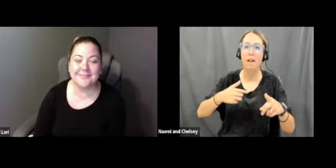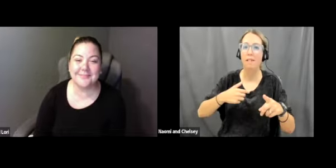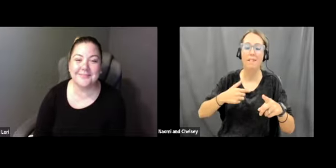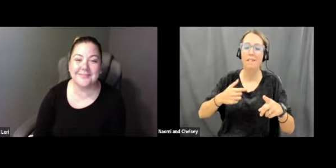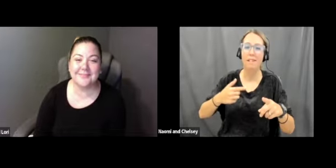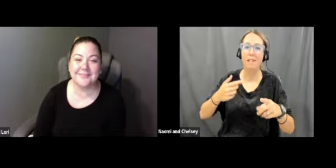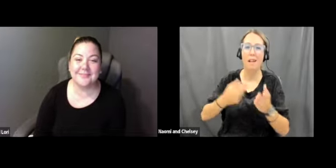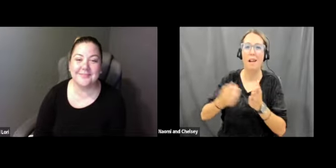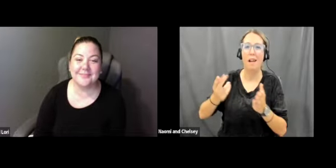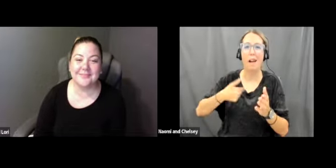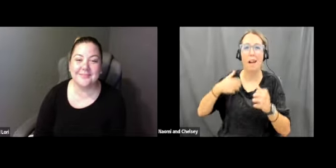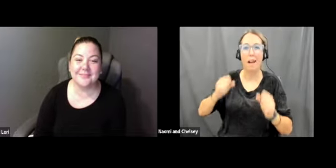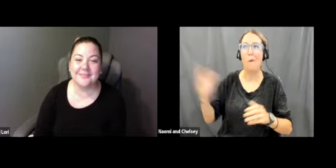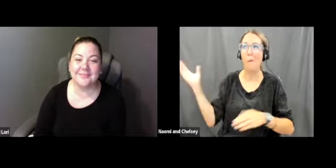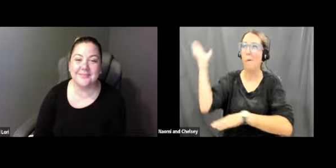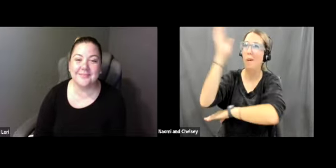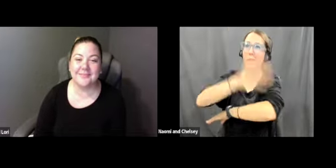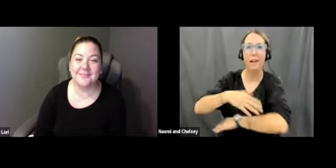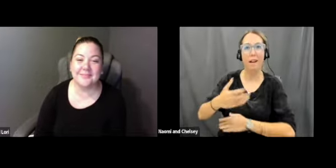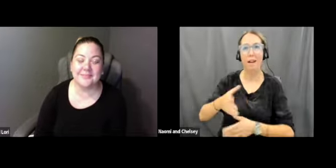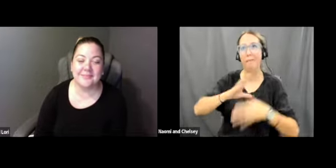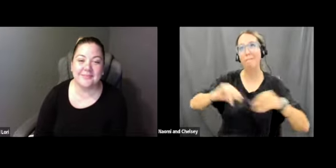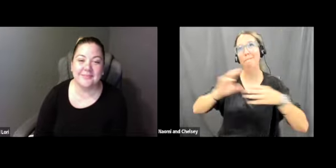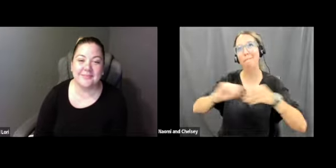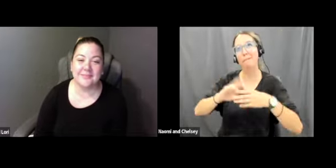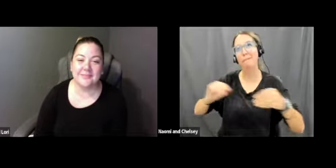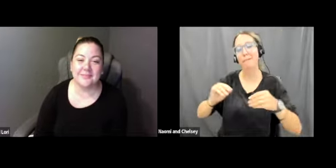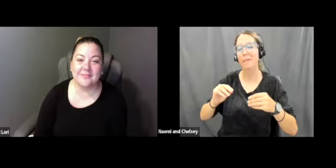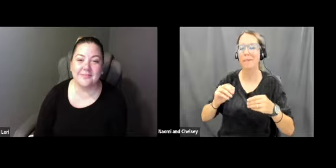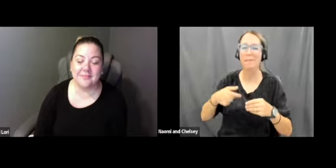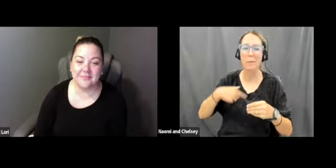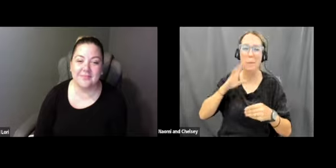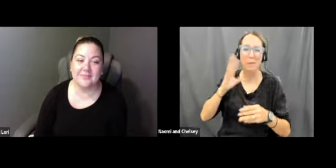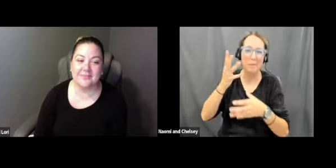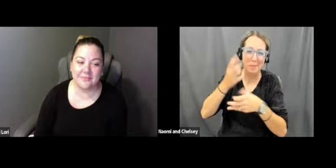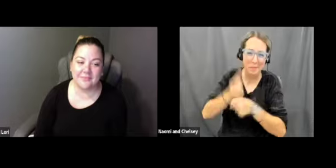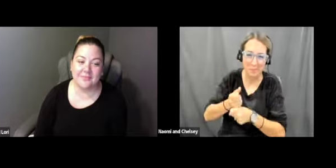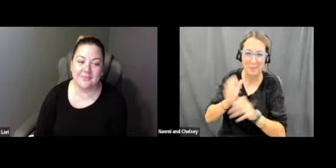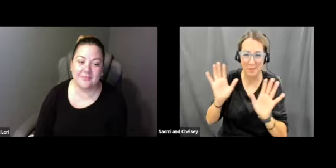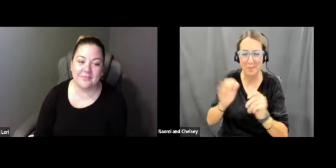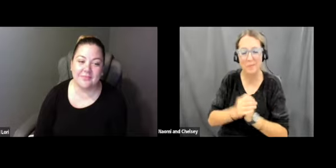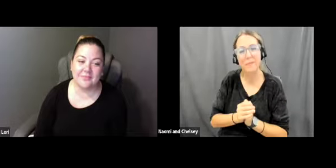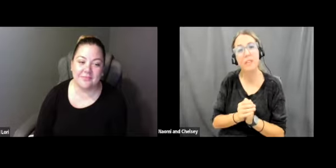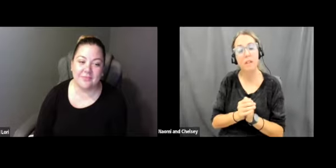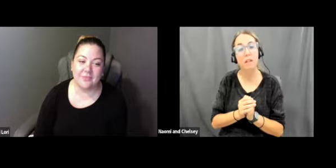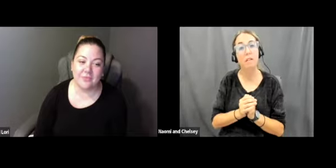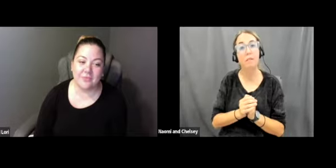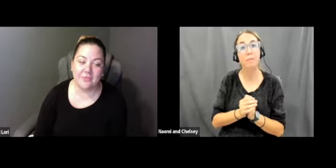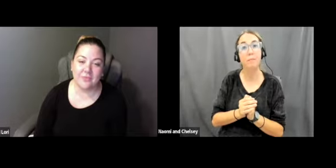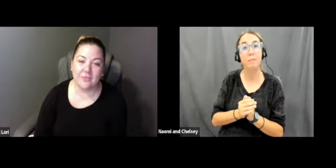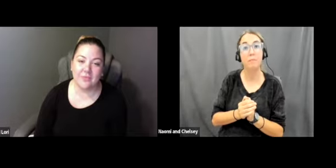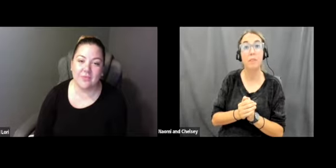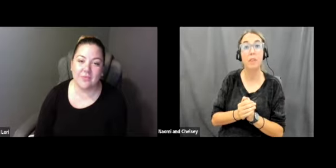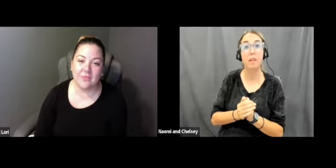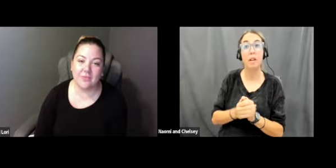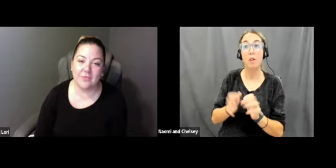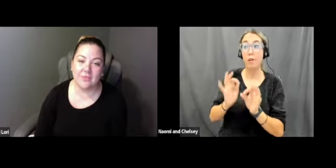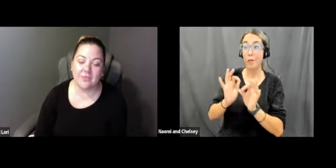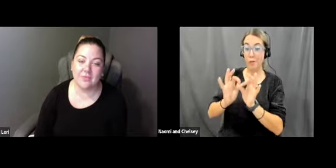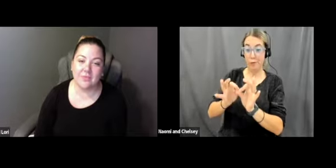to. So there are so many dynamics that you face as an interpreter,